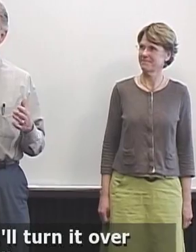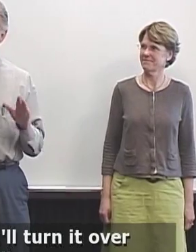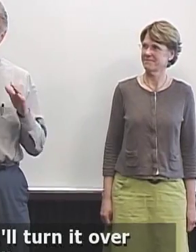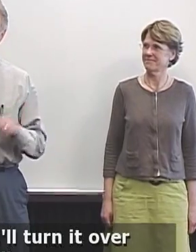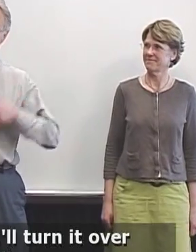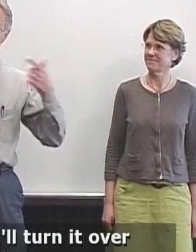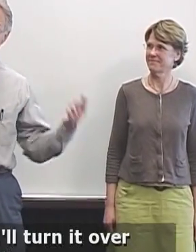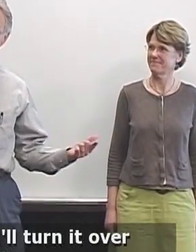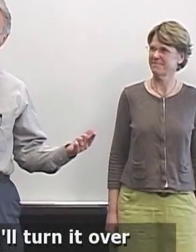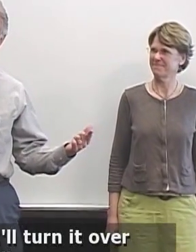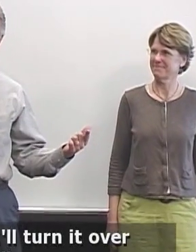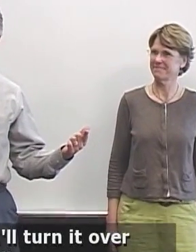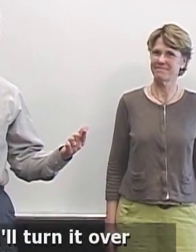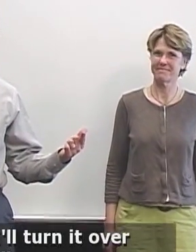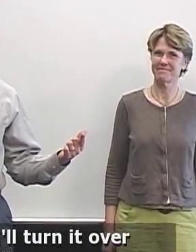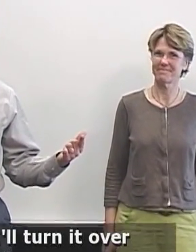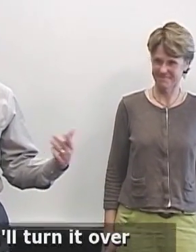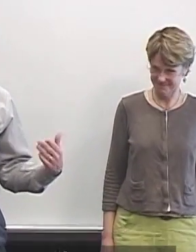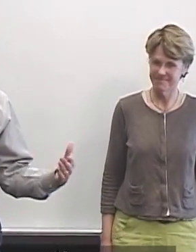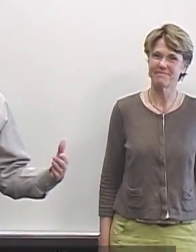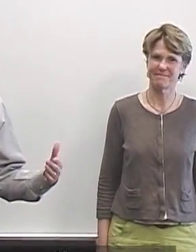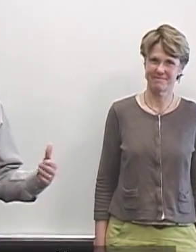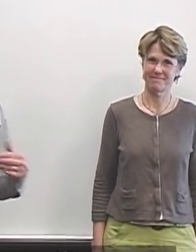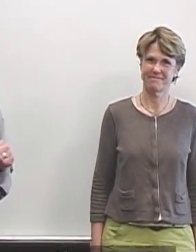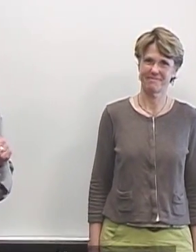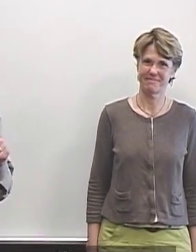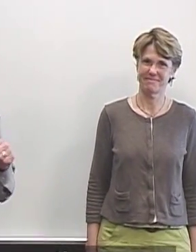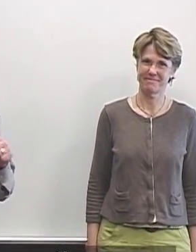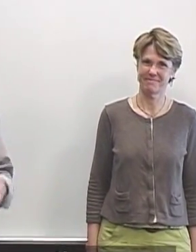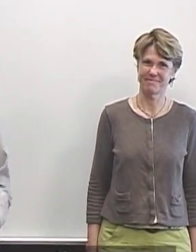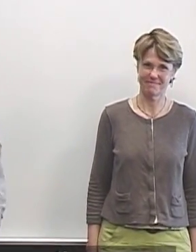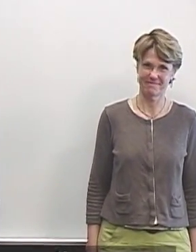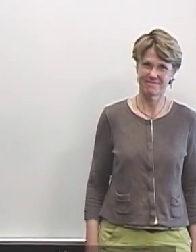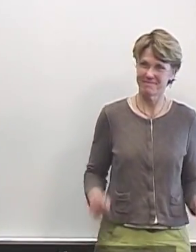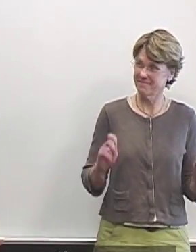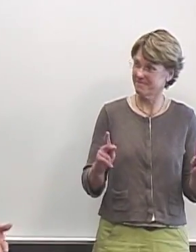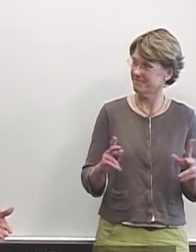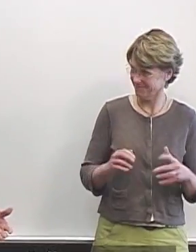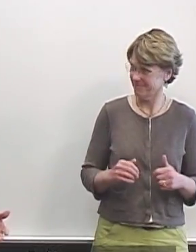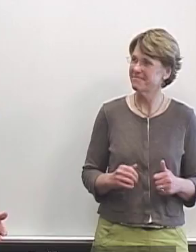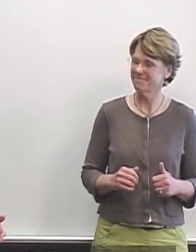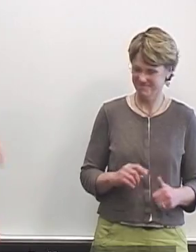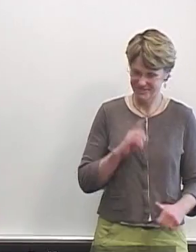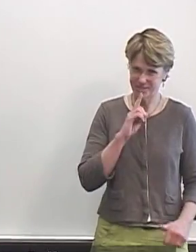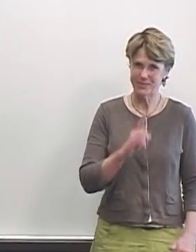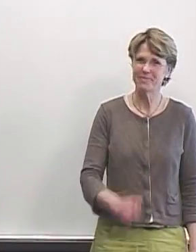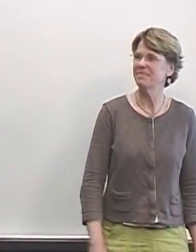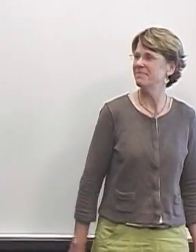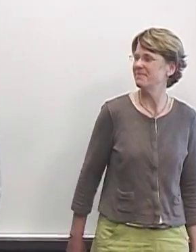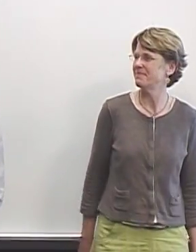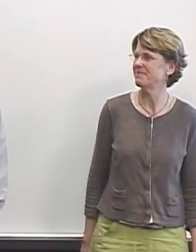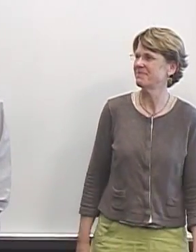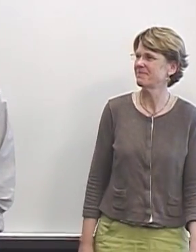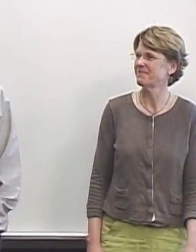So I think I'll turn it over to Julie now and let her continue. Thanks, Julie.